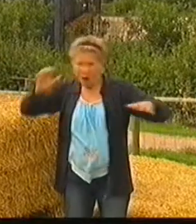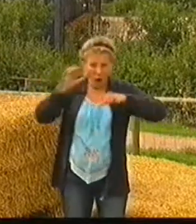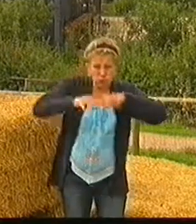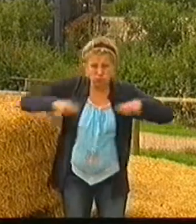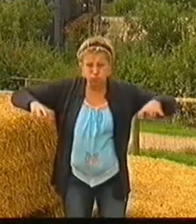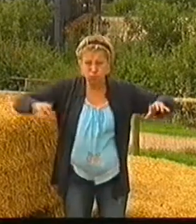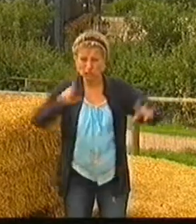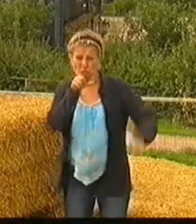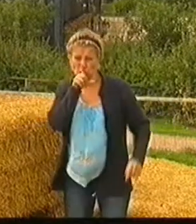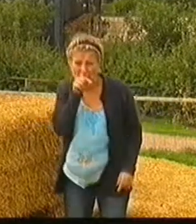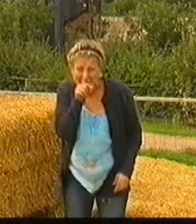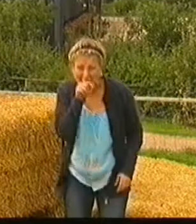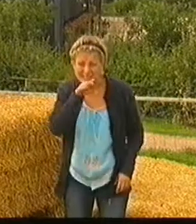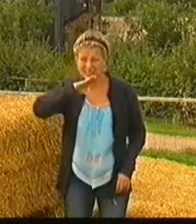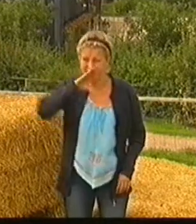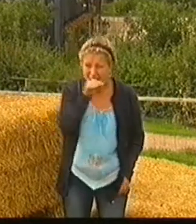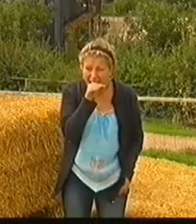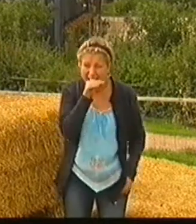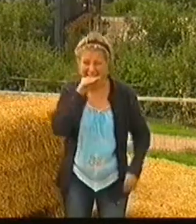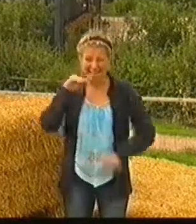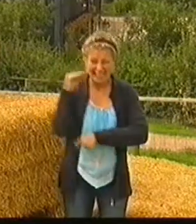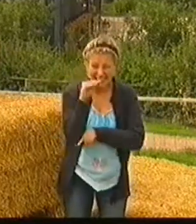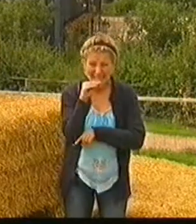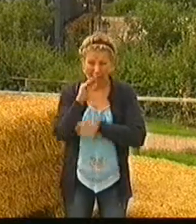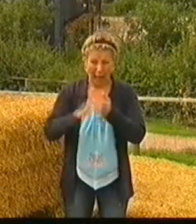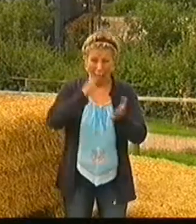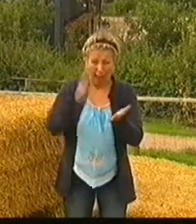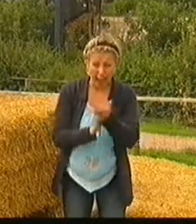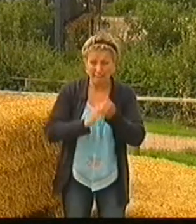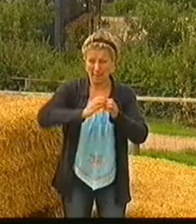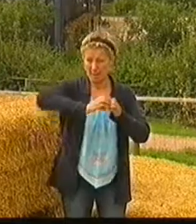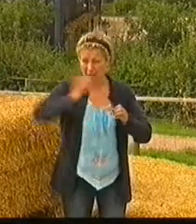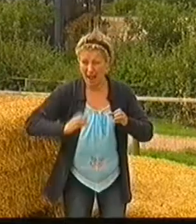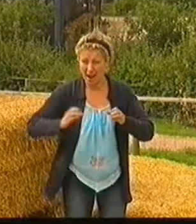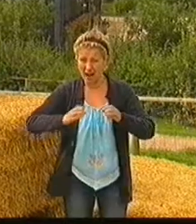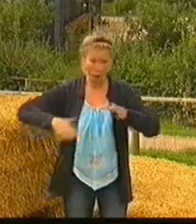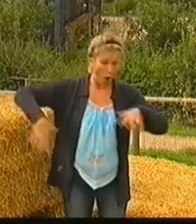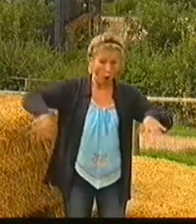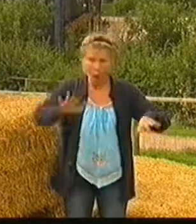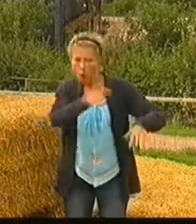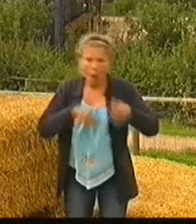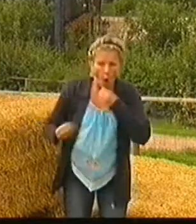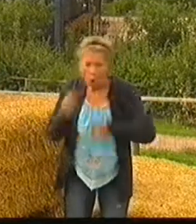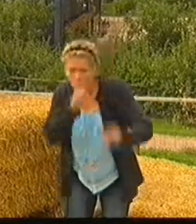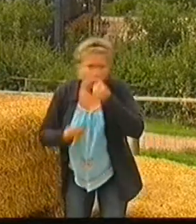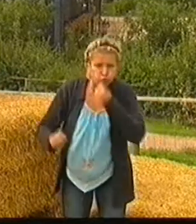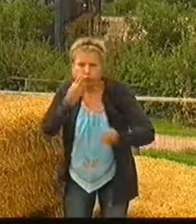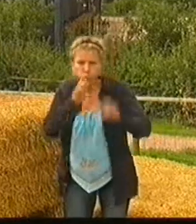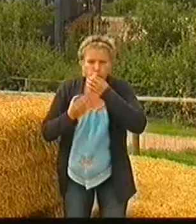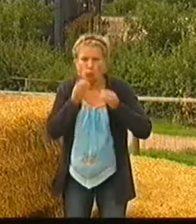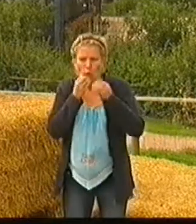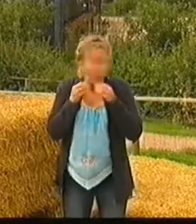and ducks and geese and hams and bacon, and everyone was tucking into the lovely